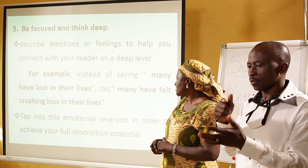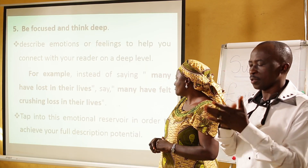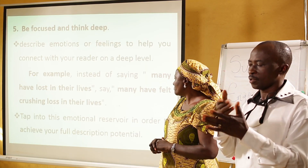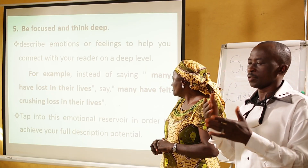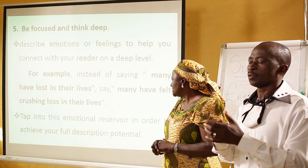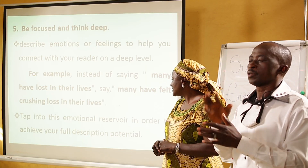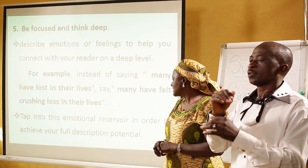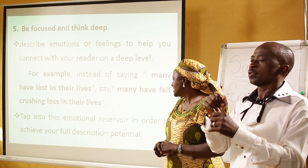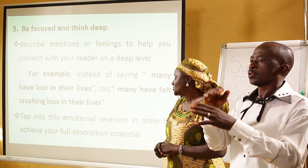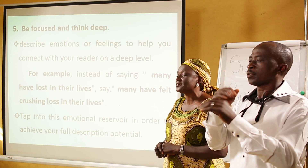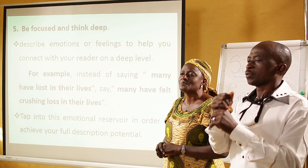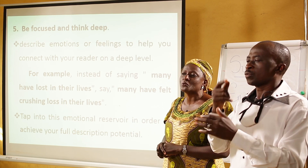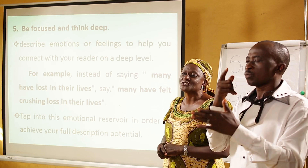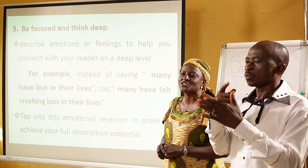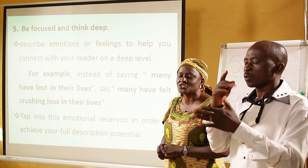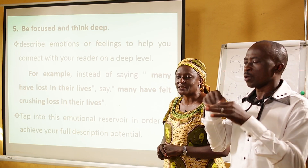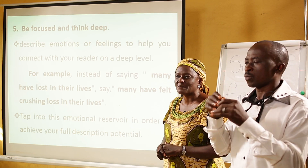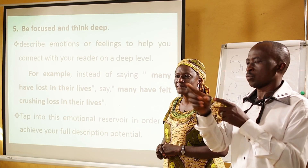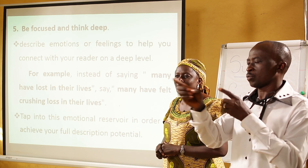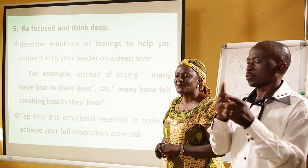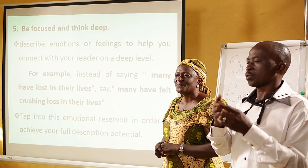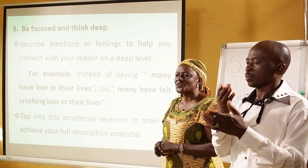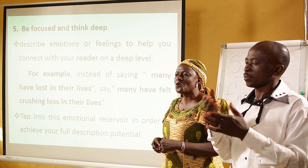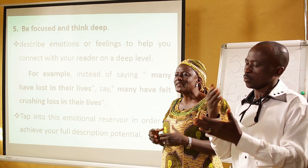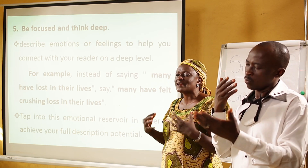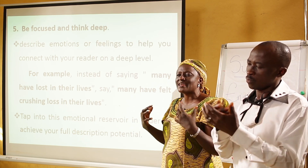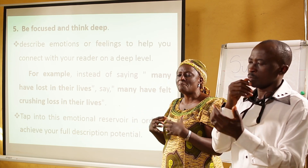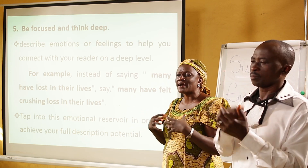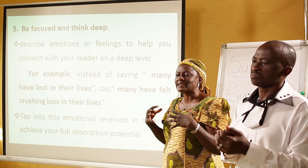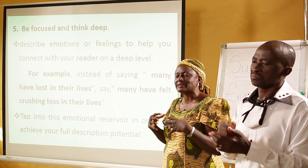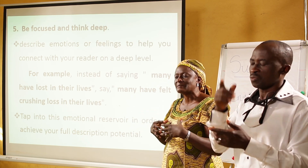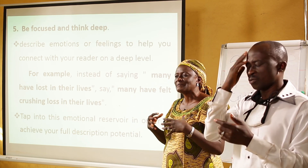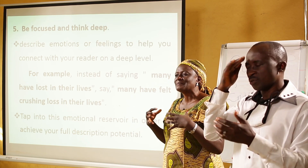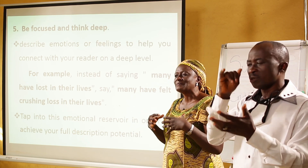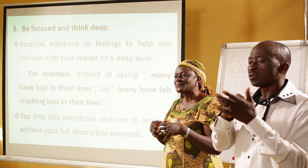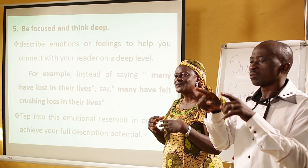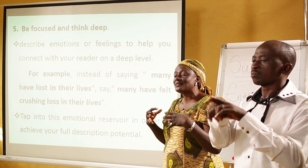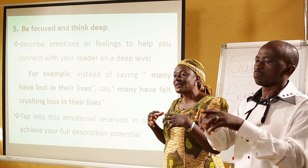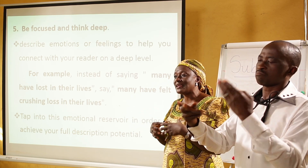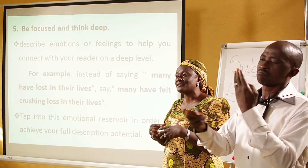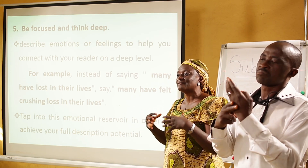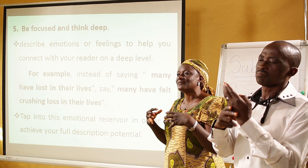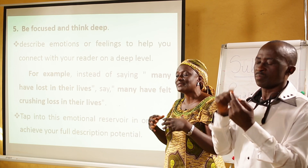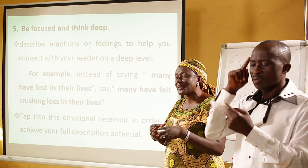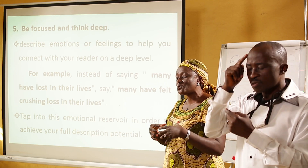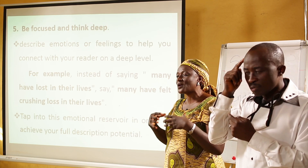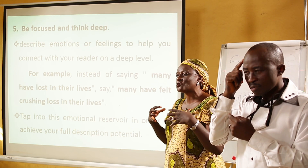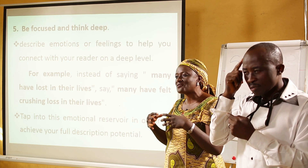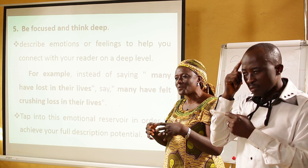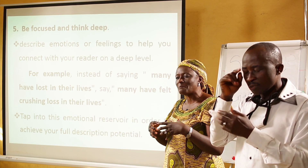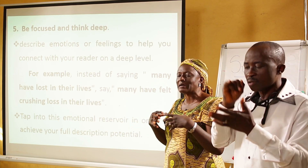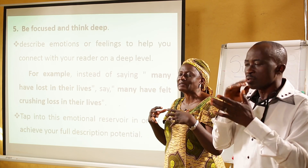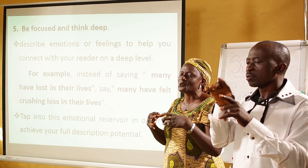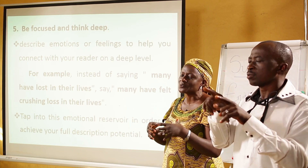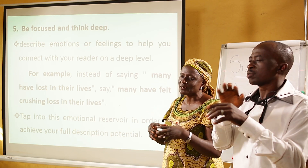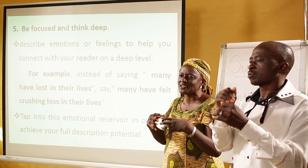to achieve your full description potential. You know, it's like a bank. Thinking, it's like you are drawing